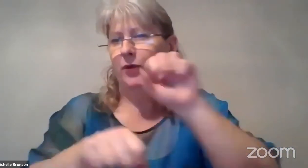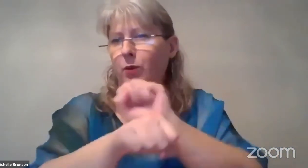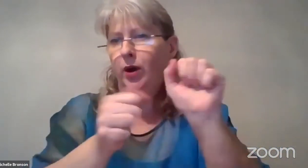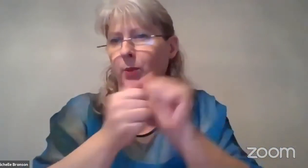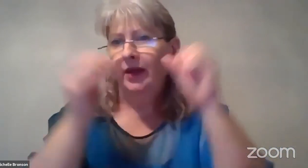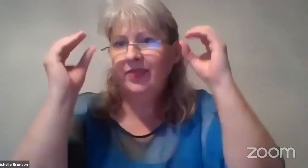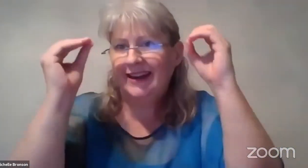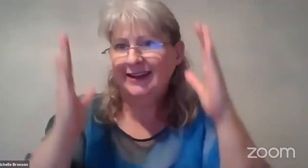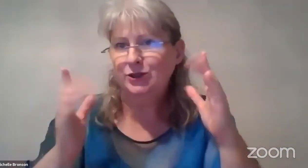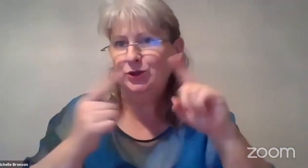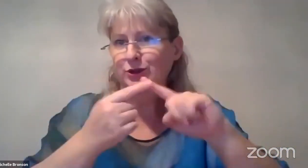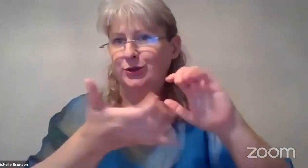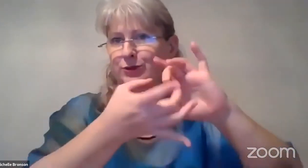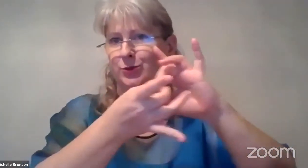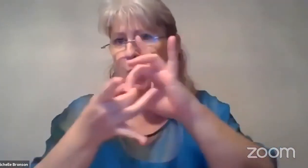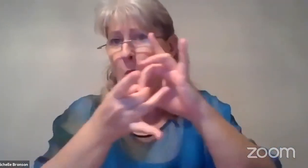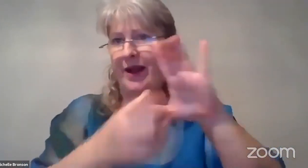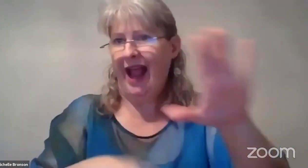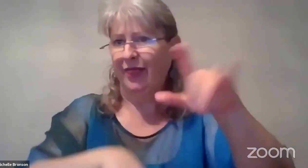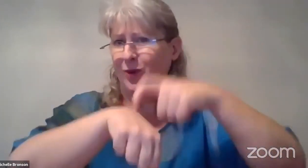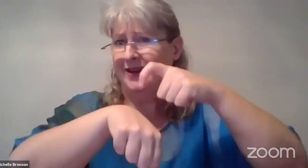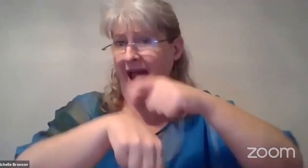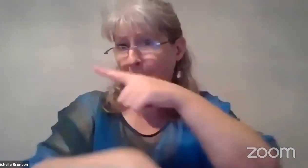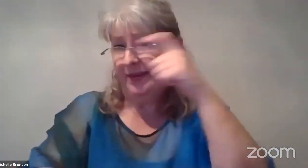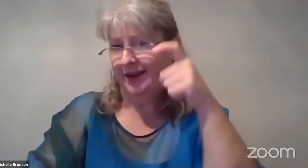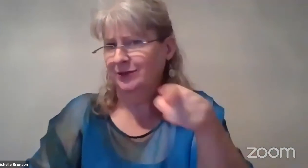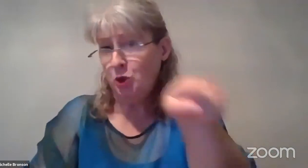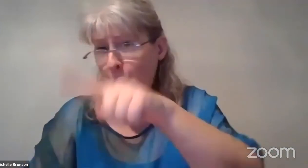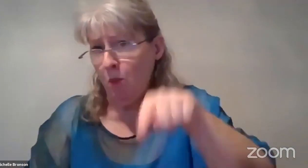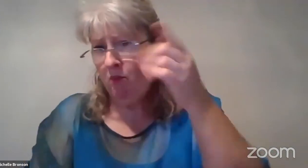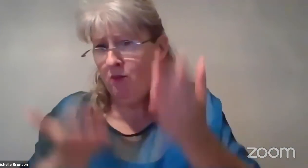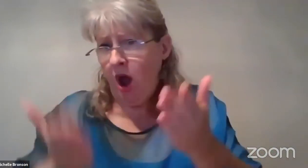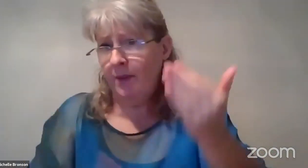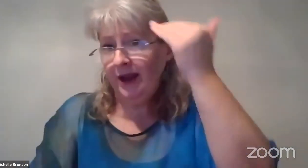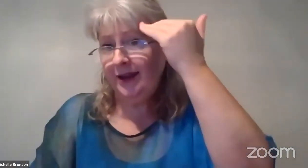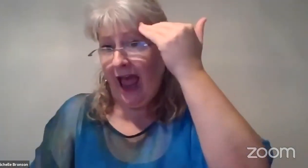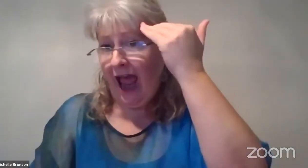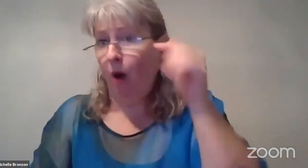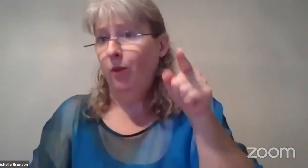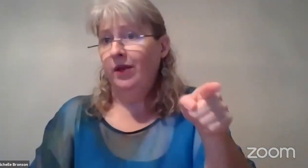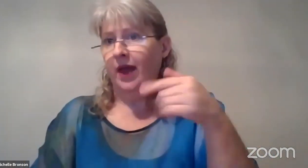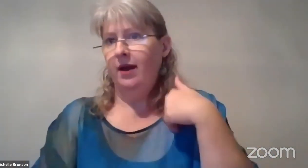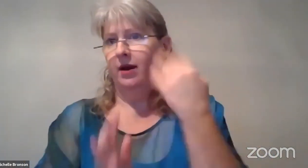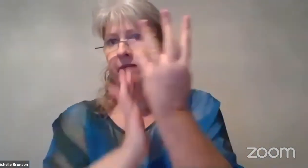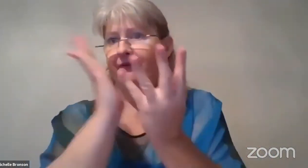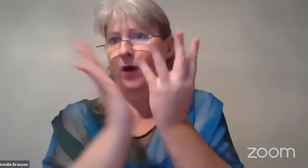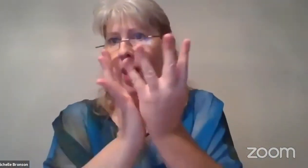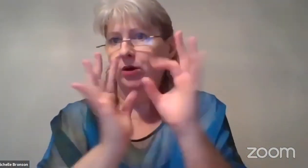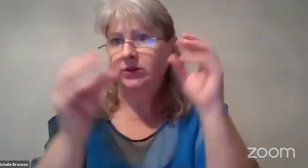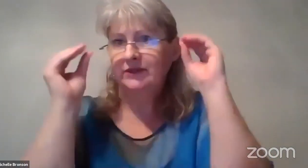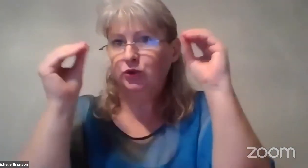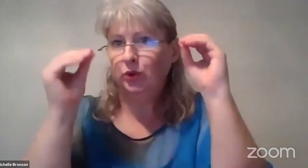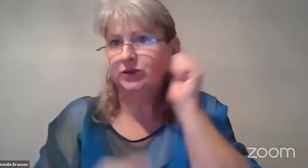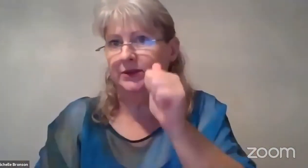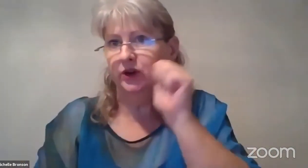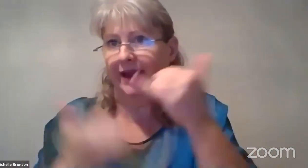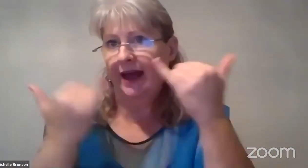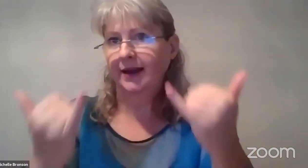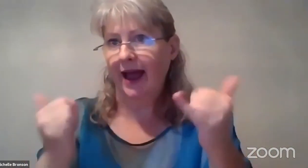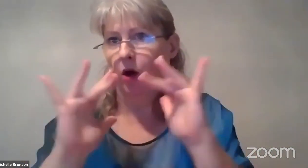maybe art programs for children's, where we need to work with the teachers and the time frames that we have. But